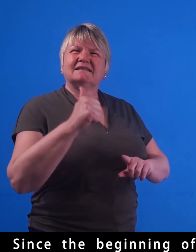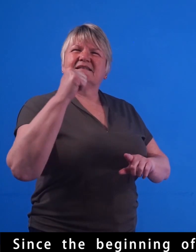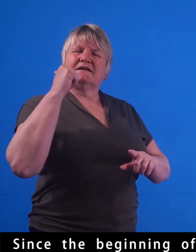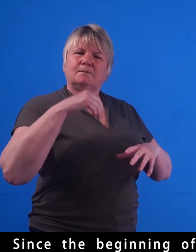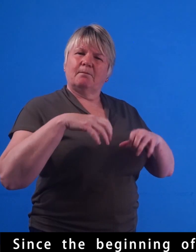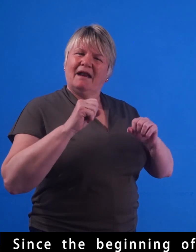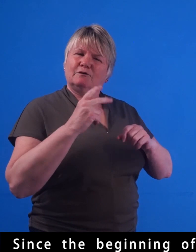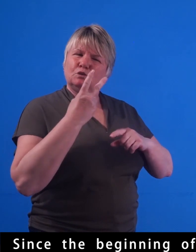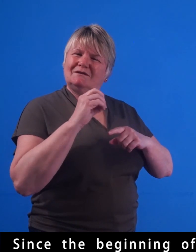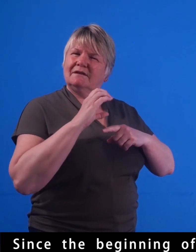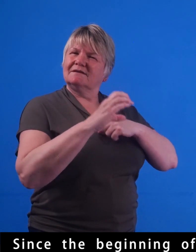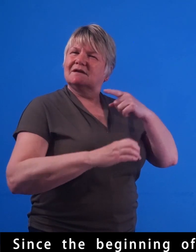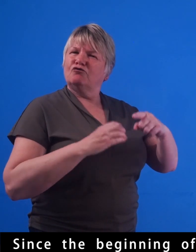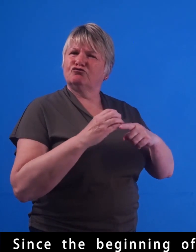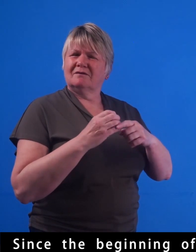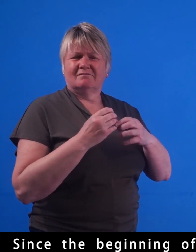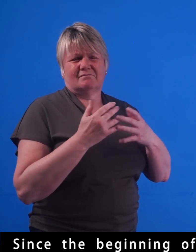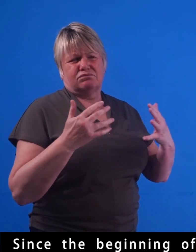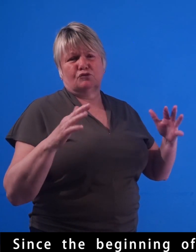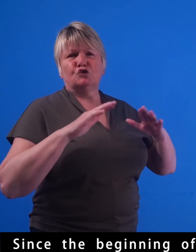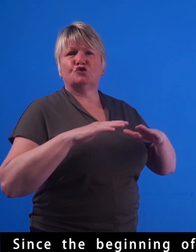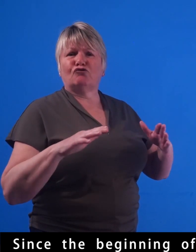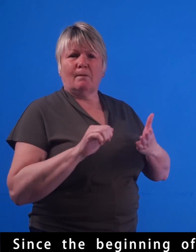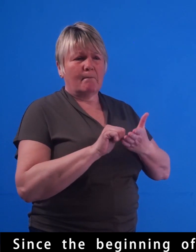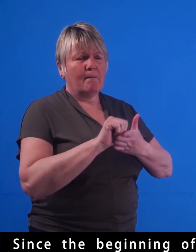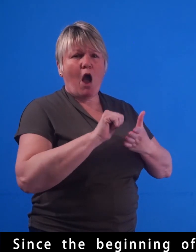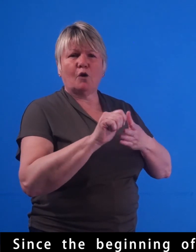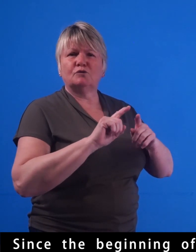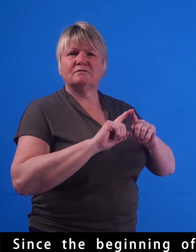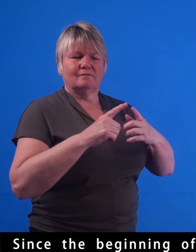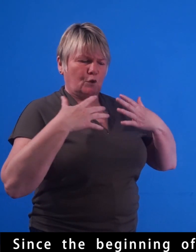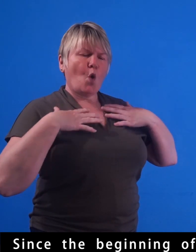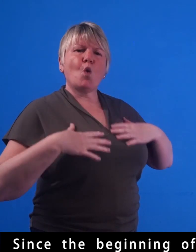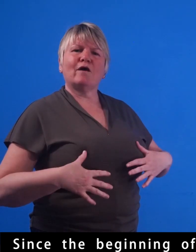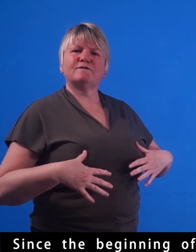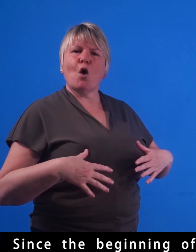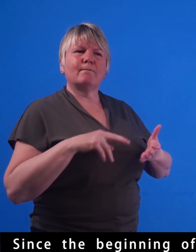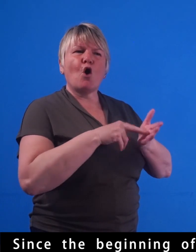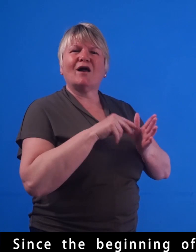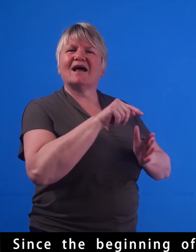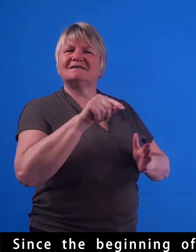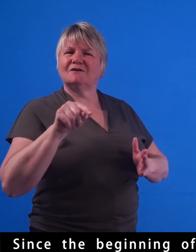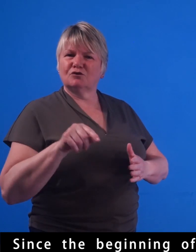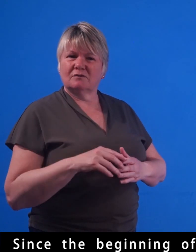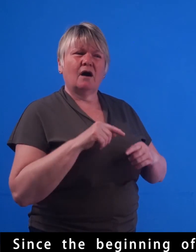Since the beginning of the 20th century, huge numbers of children have belonged to uniformed